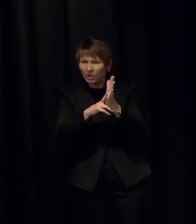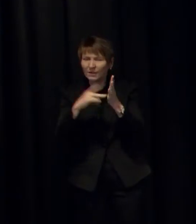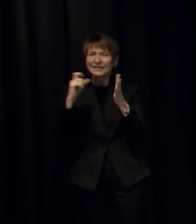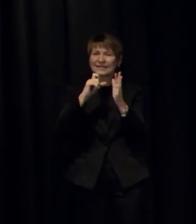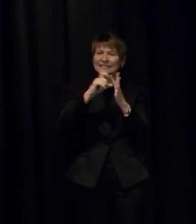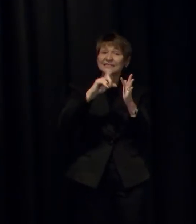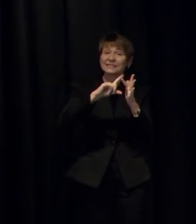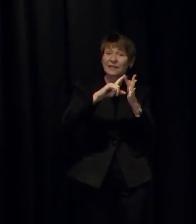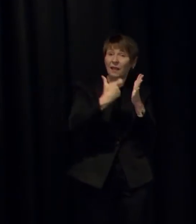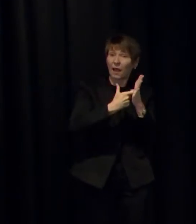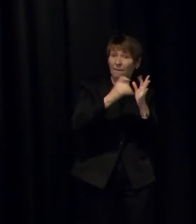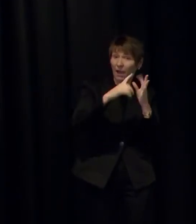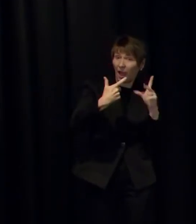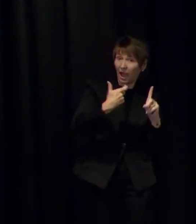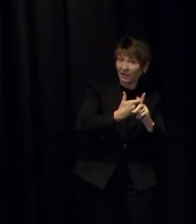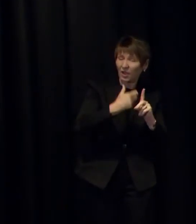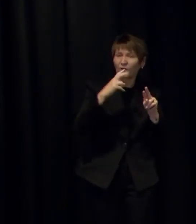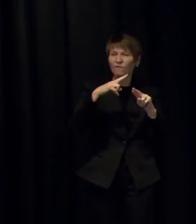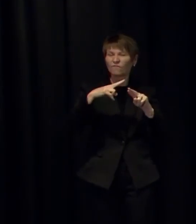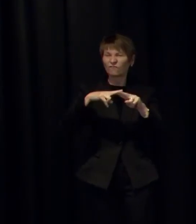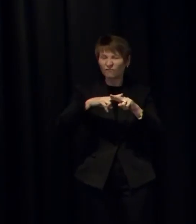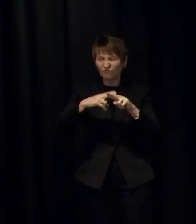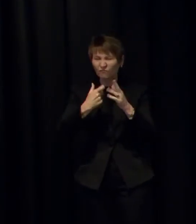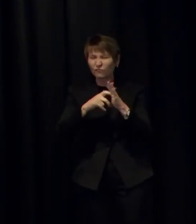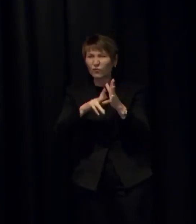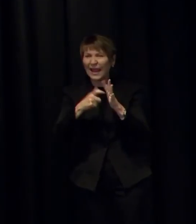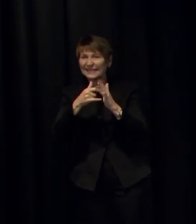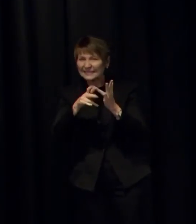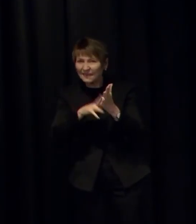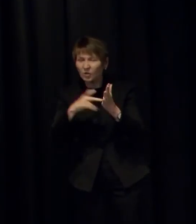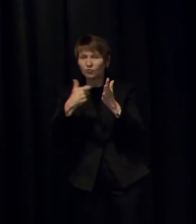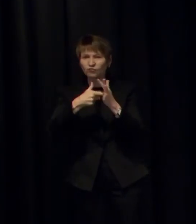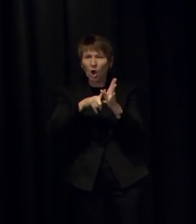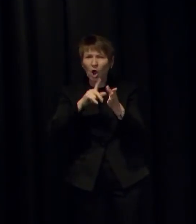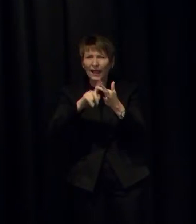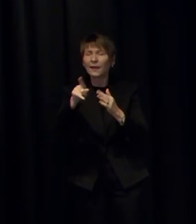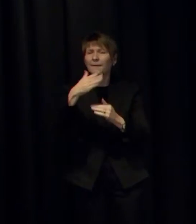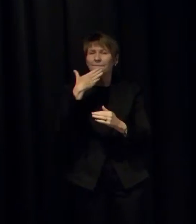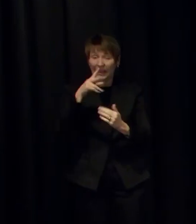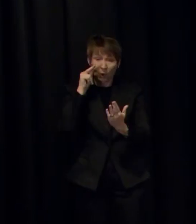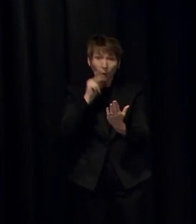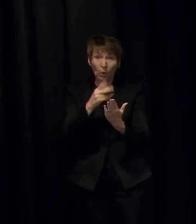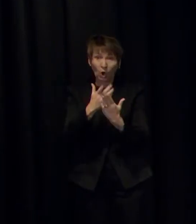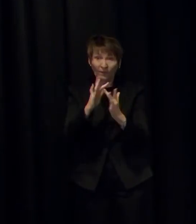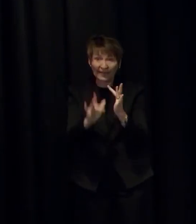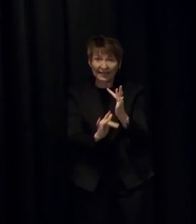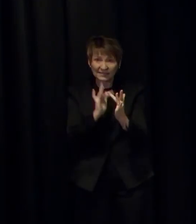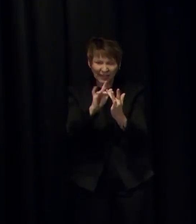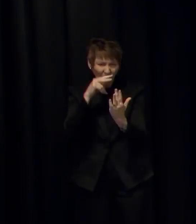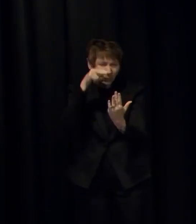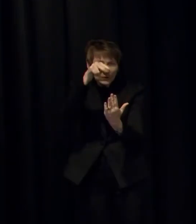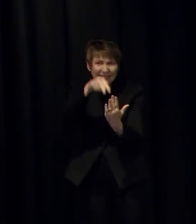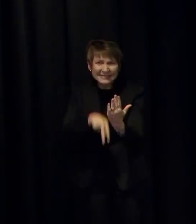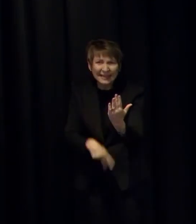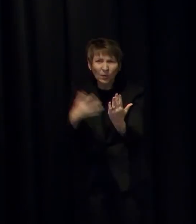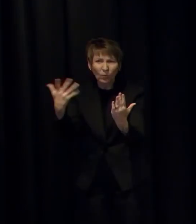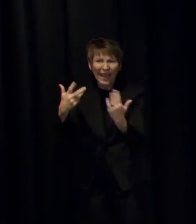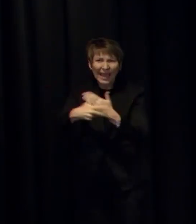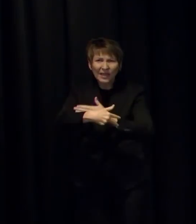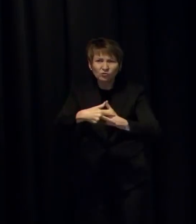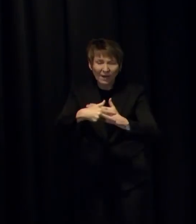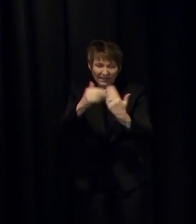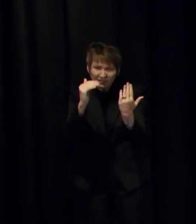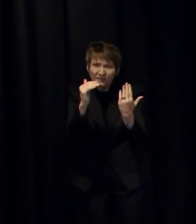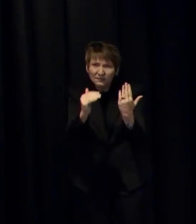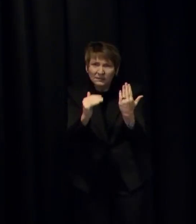Rye. They get scores of people attending. Many of those haven't necessarily booked in for a second